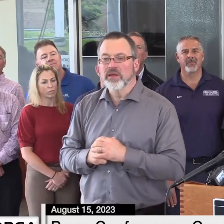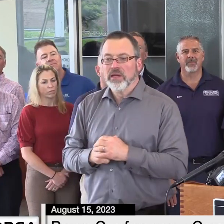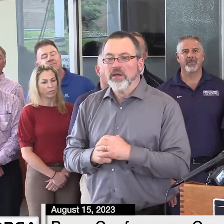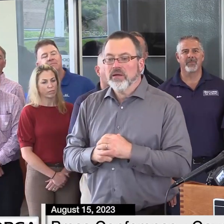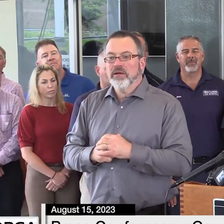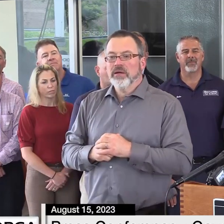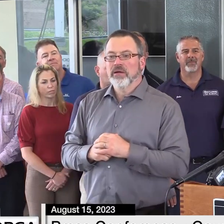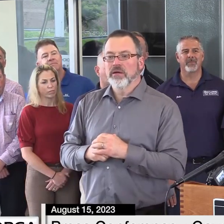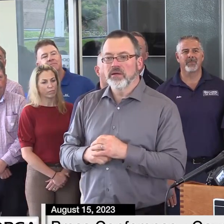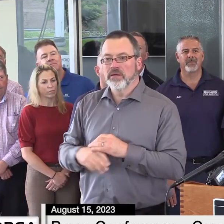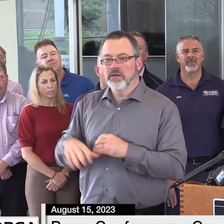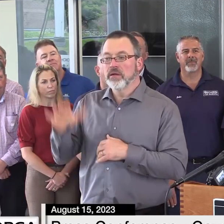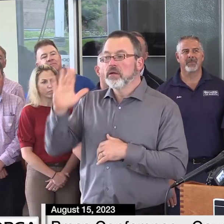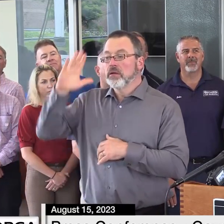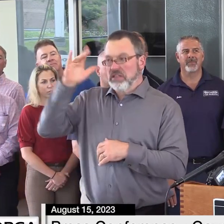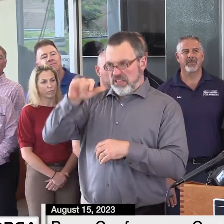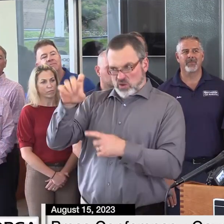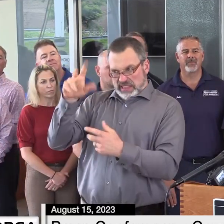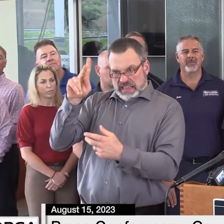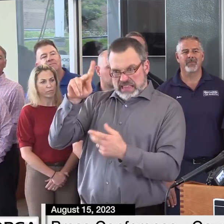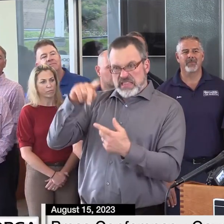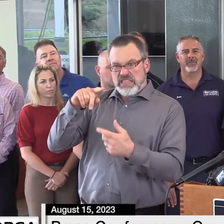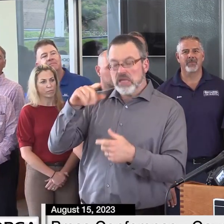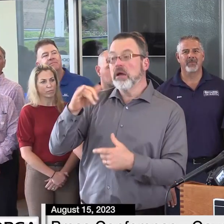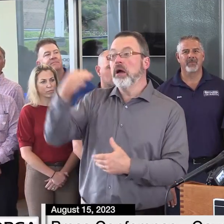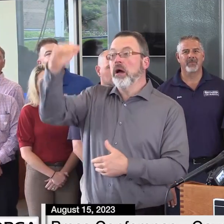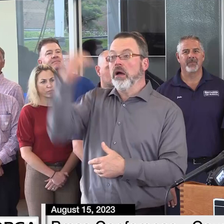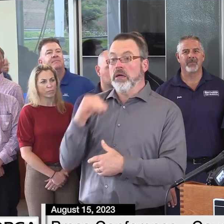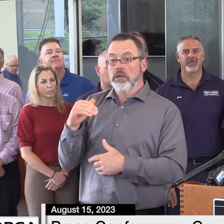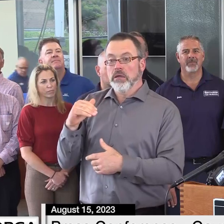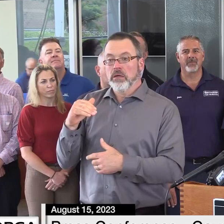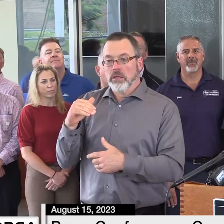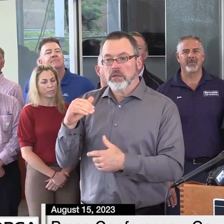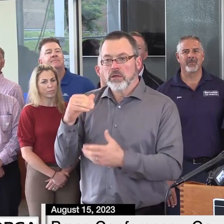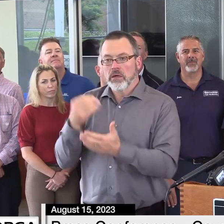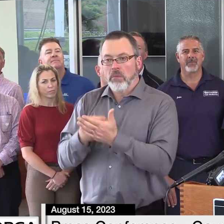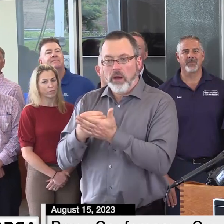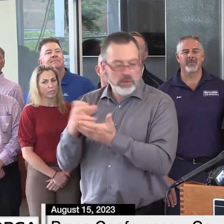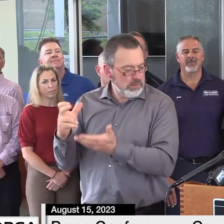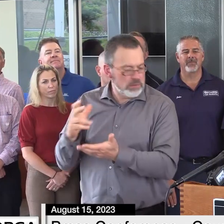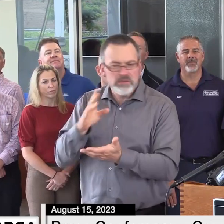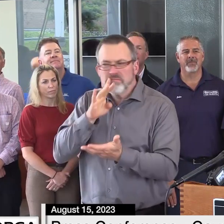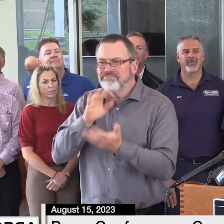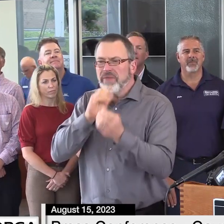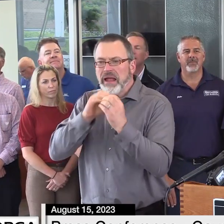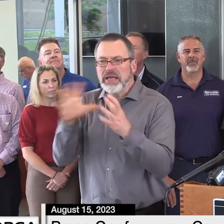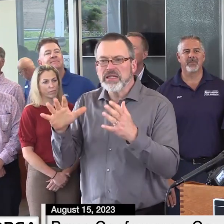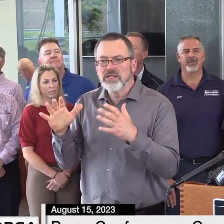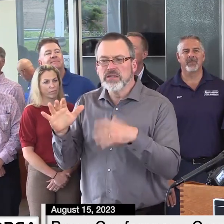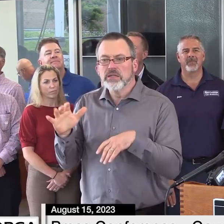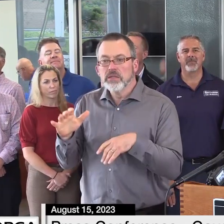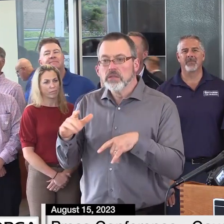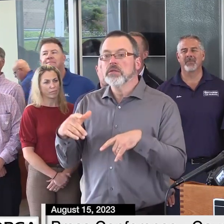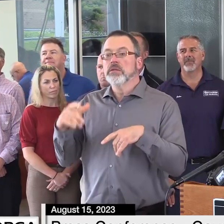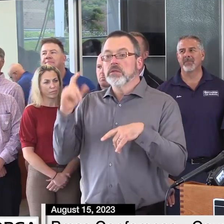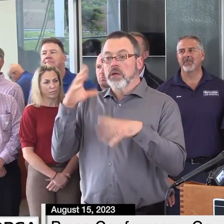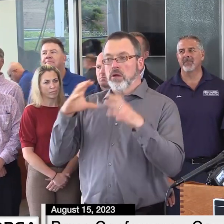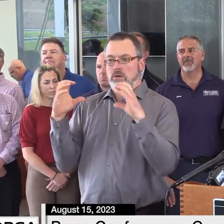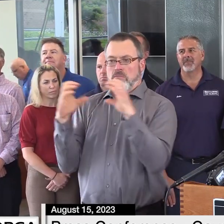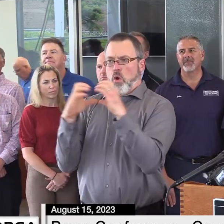Second, another $100,000 will go to support those who live in mobile homes impacted by